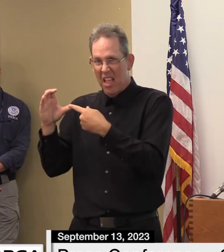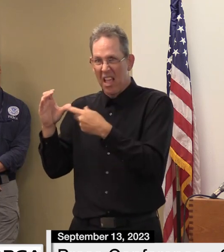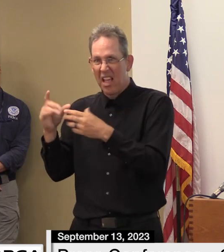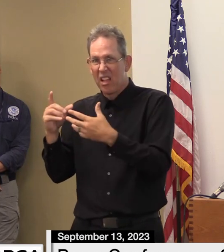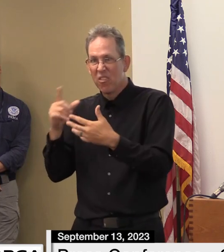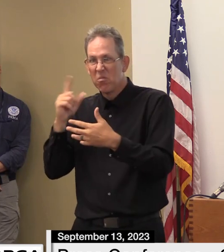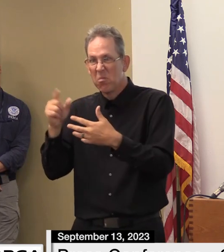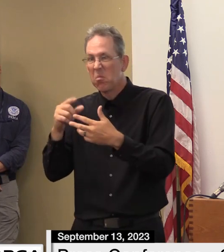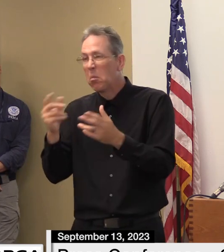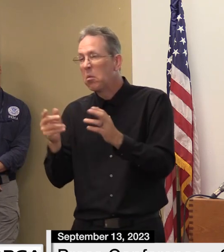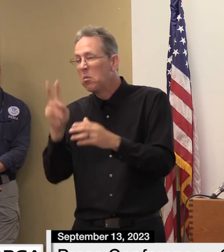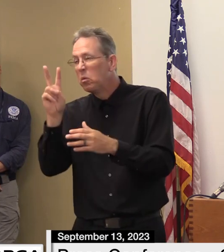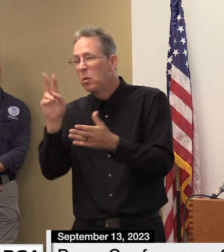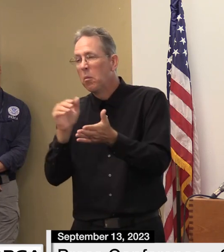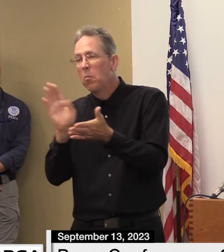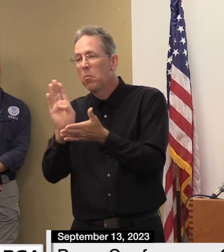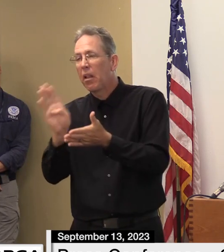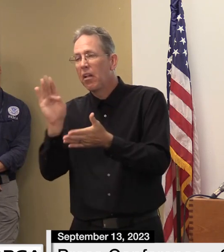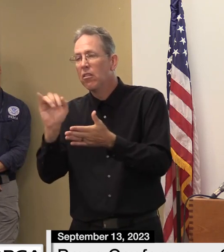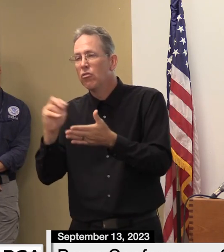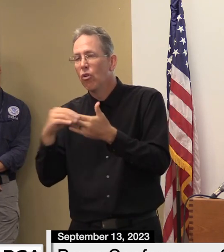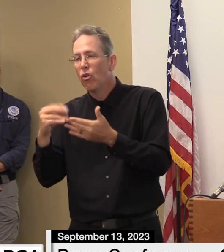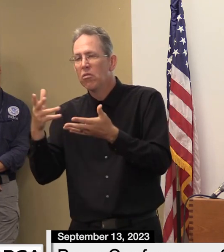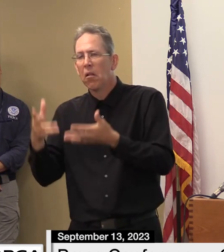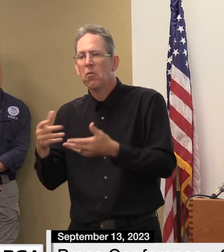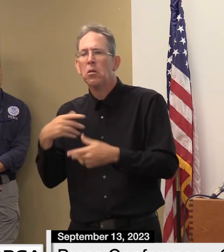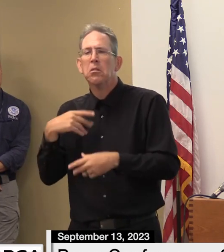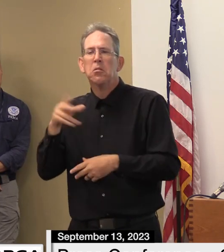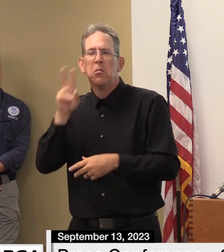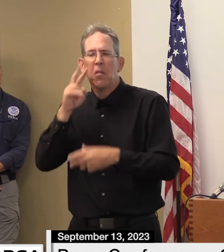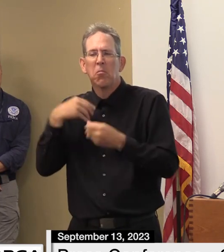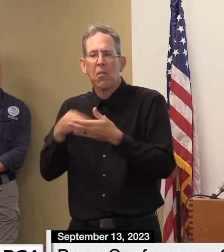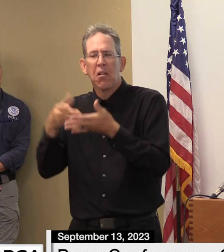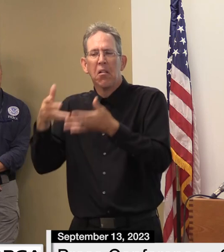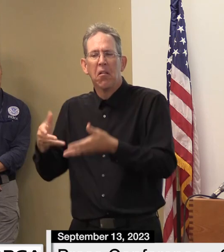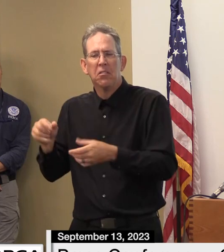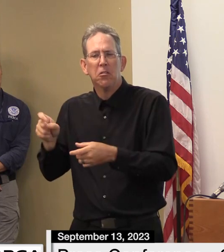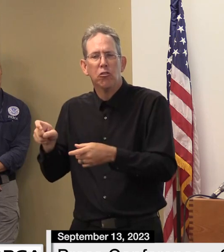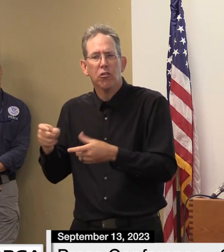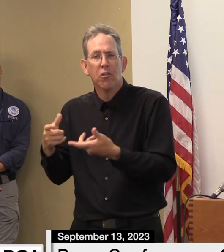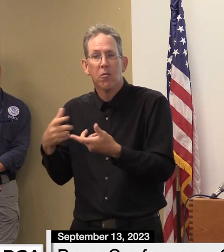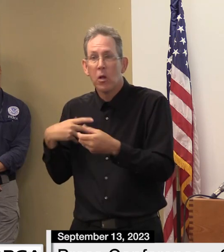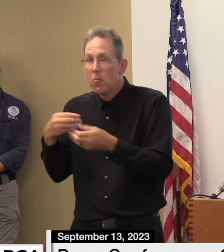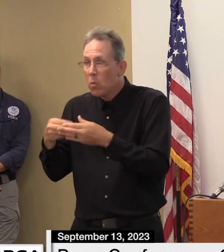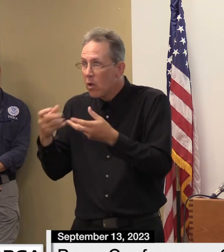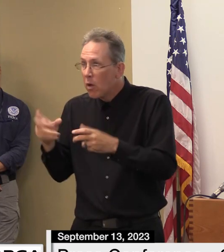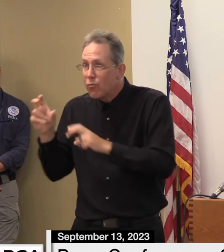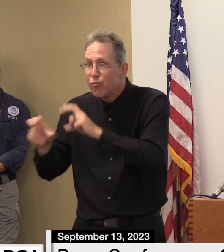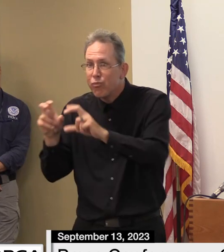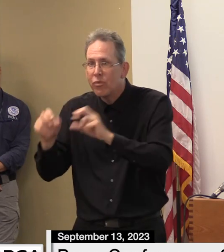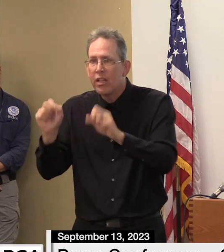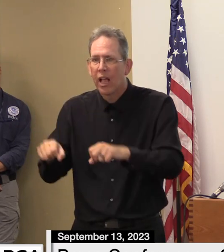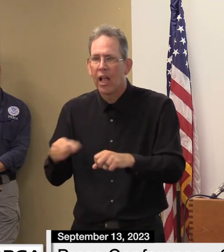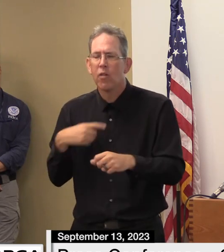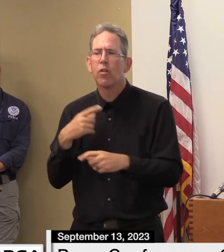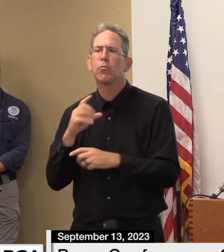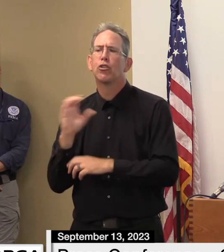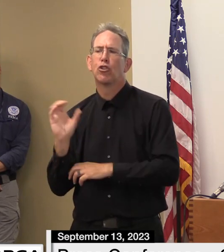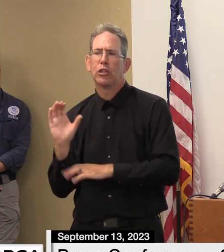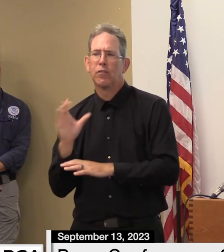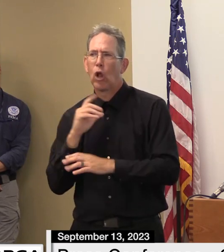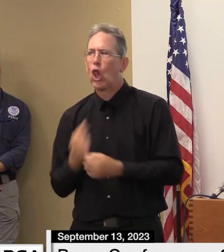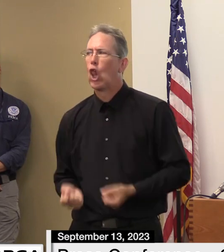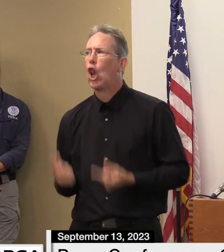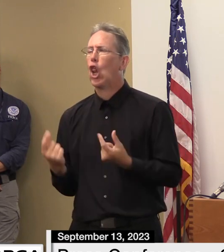$2 billion. That would mean that we would have even more money to invest. But we took a conservative approach, knowing that we could